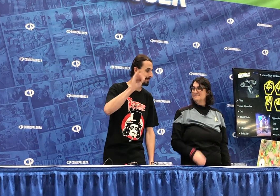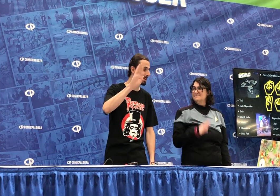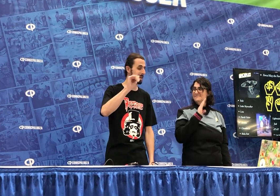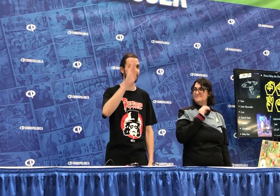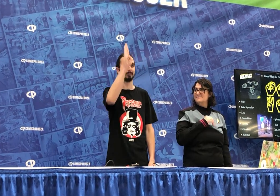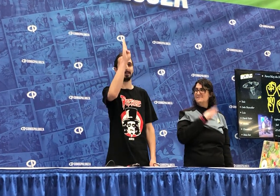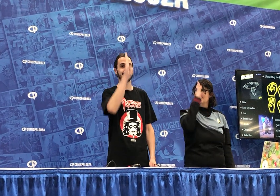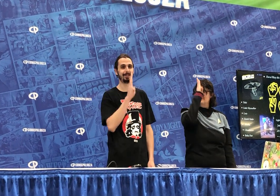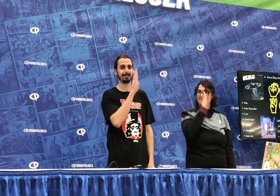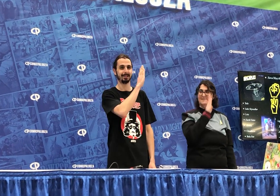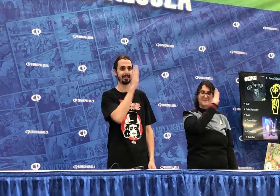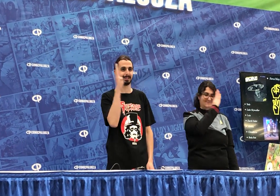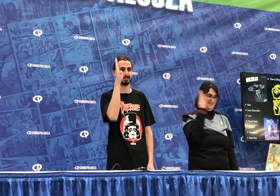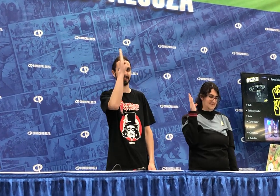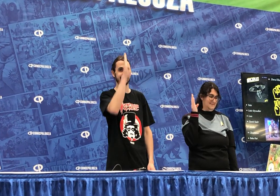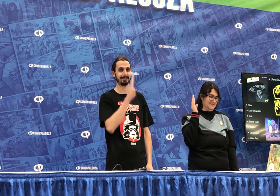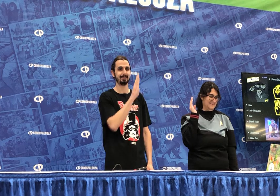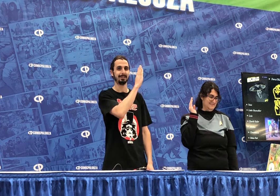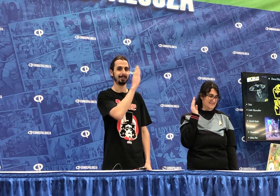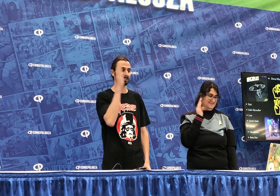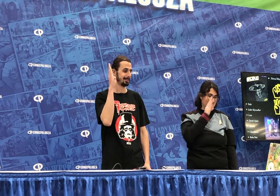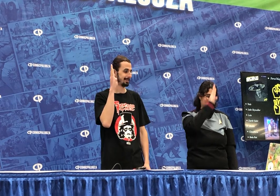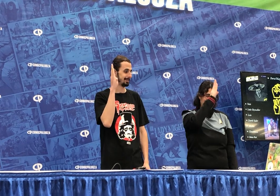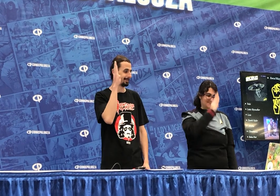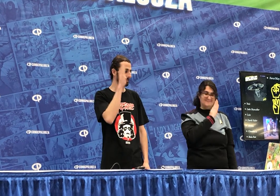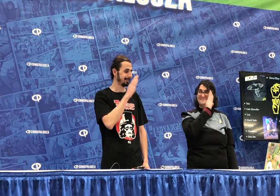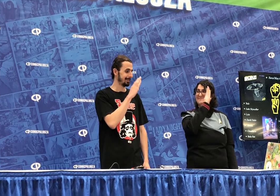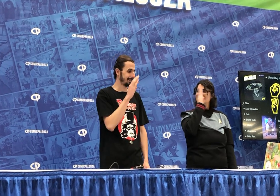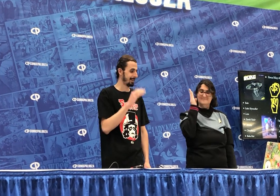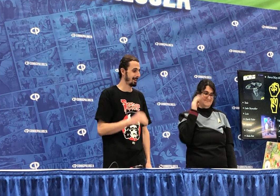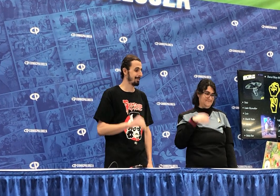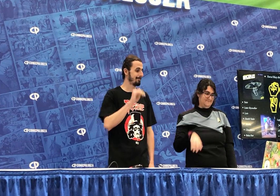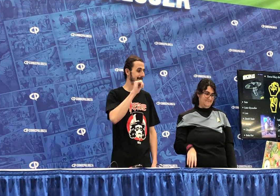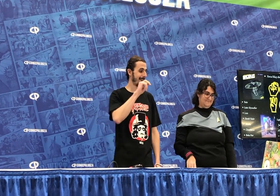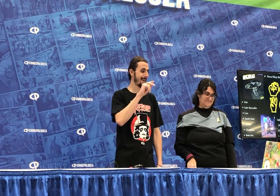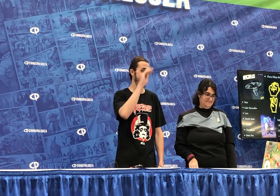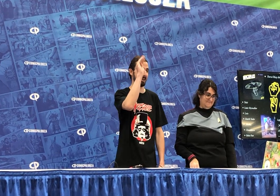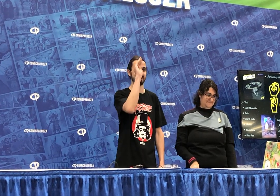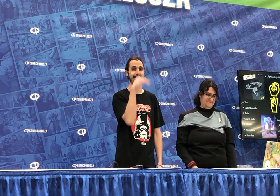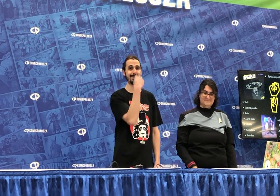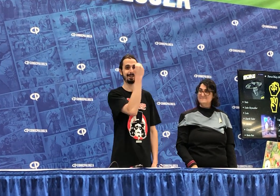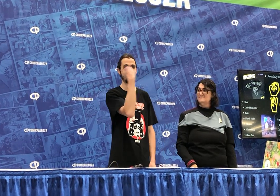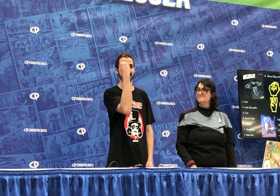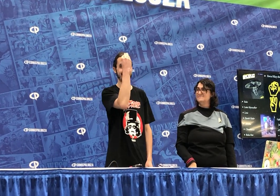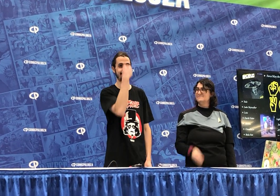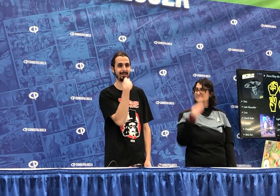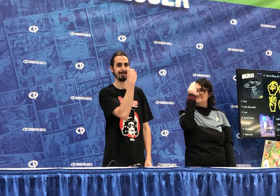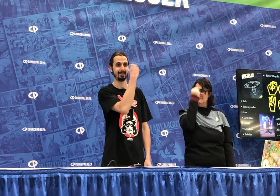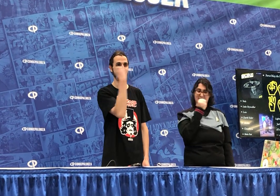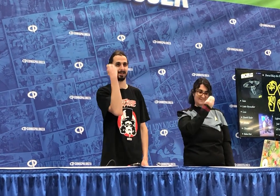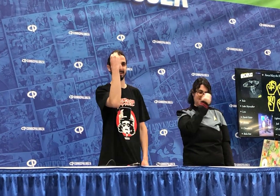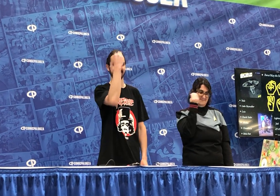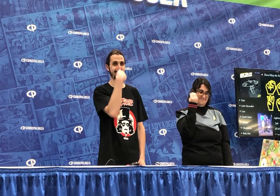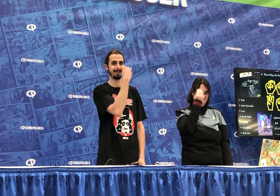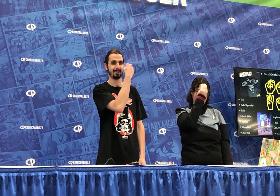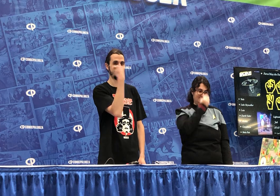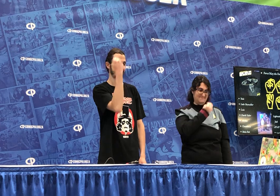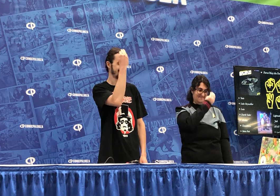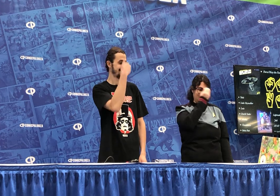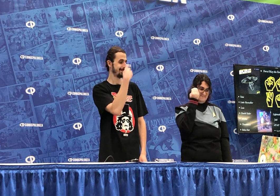Boba Fett, get your B and make the cross in front of your face, like the mask, Boba Fett. And then the same with Mandalorian, but an M.